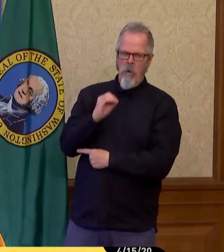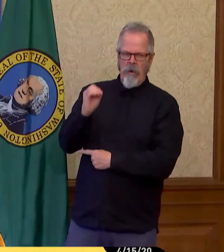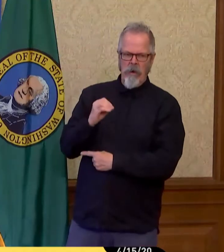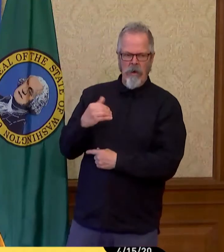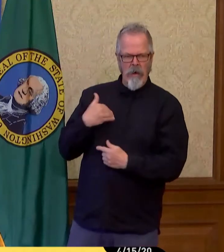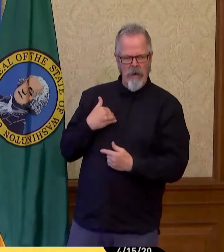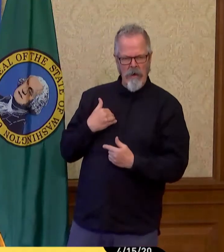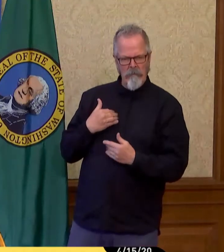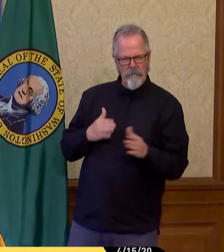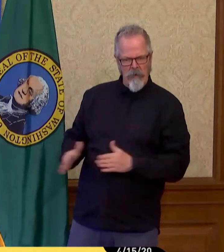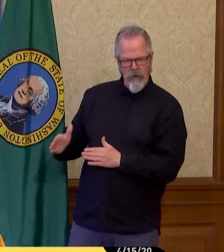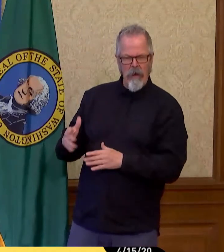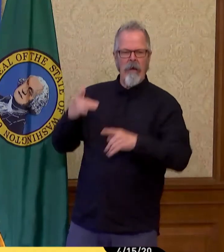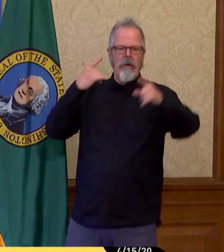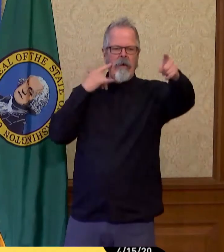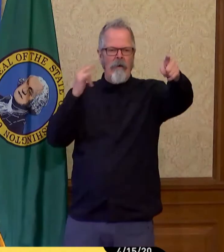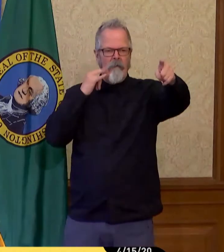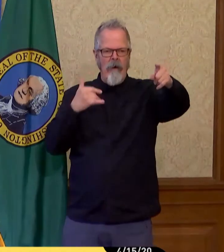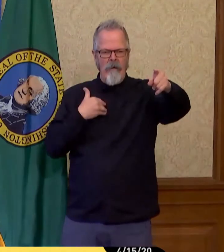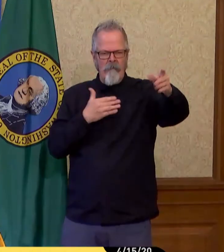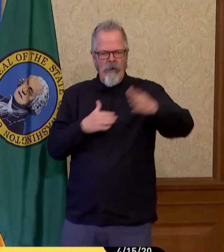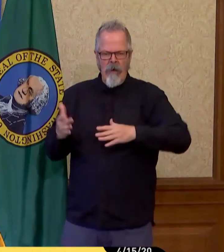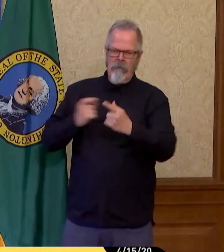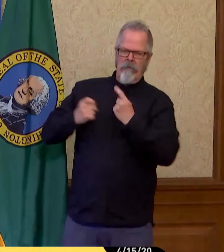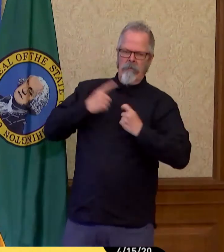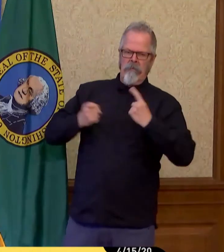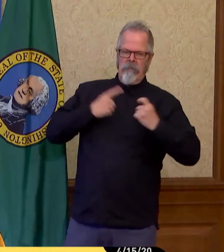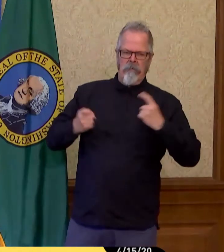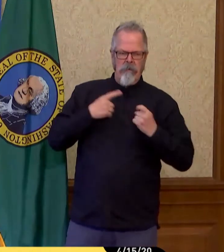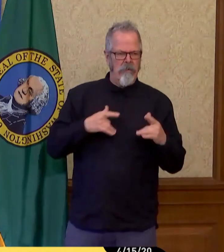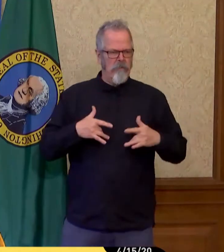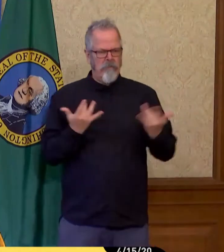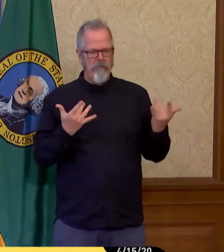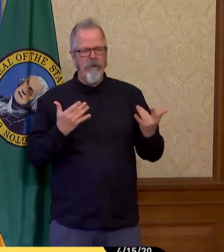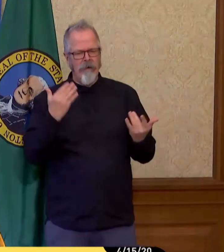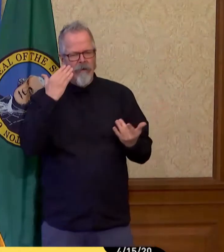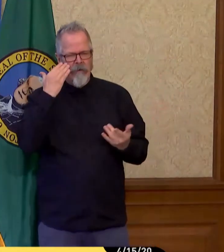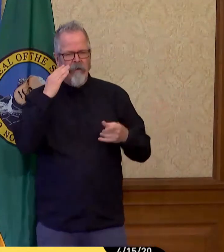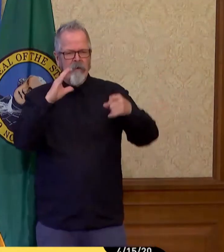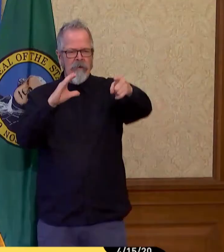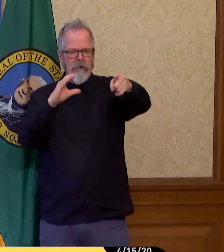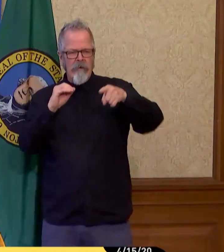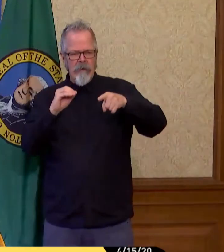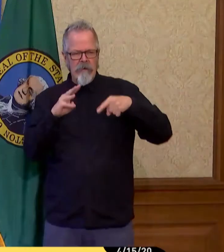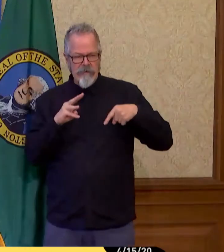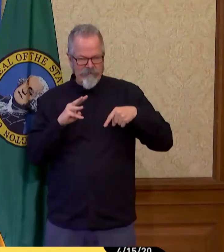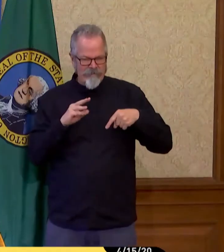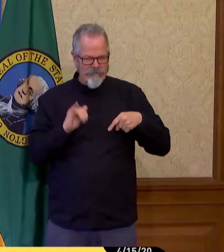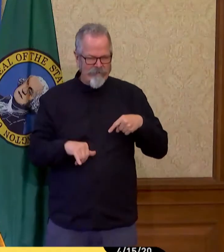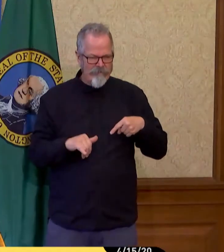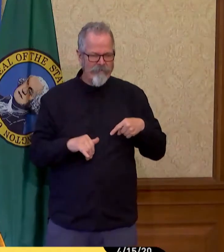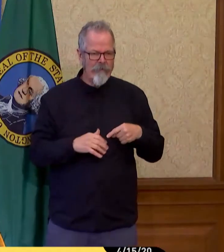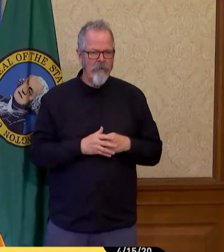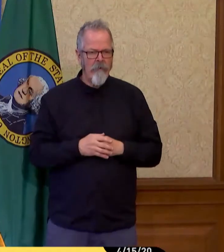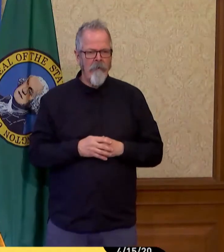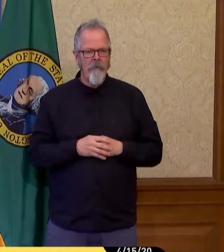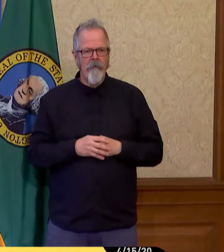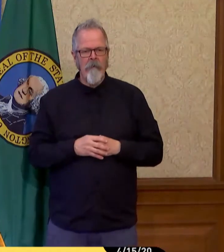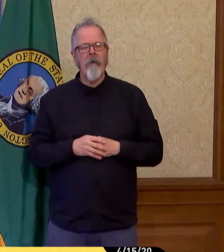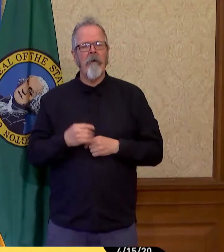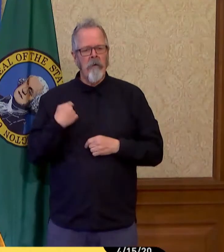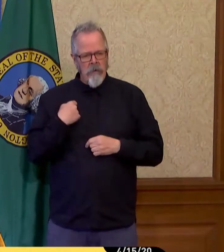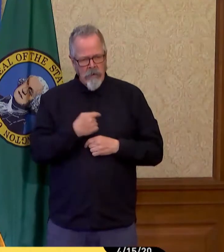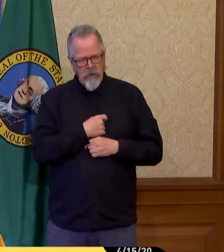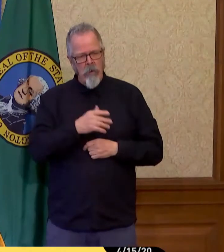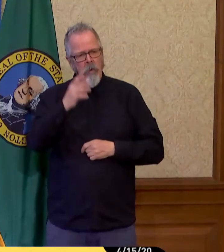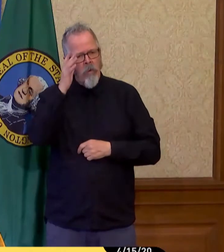include first testing, second better contact tracing, third a wraparound protection of our vulnerable